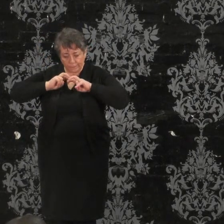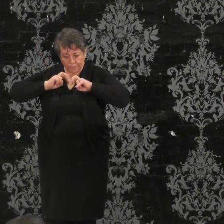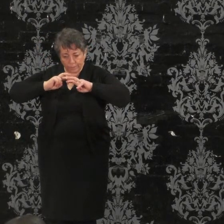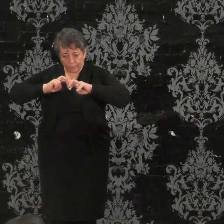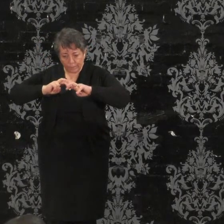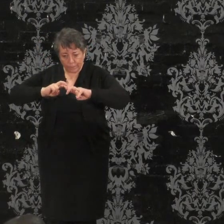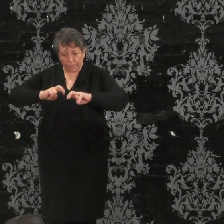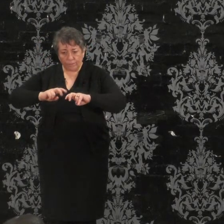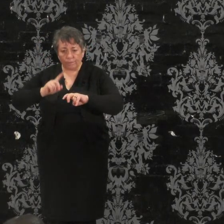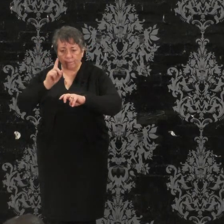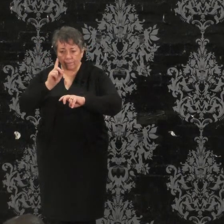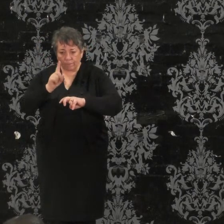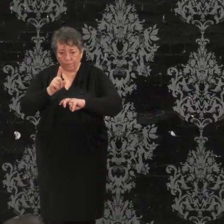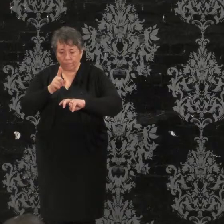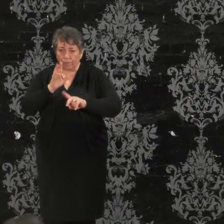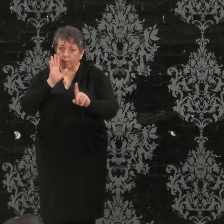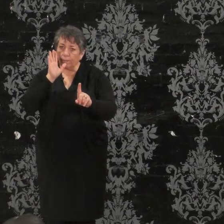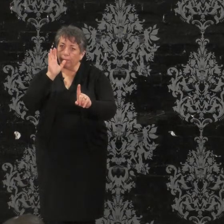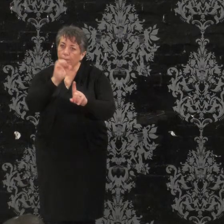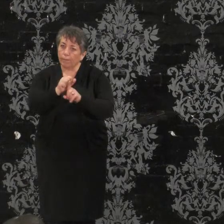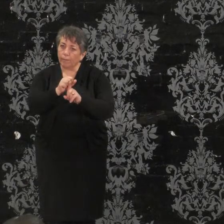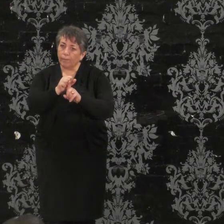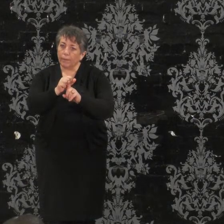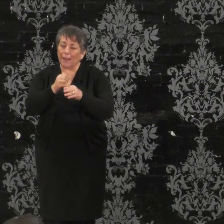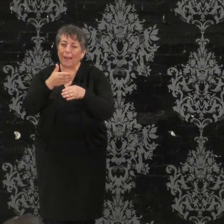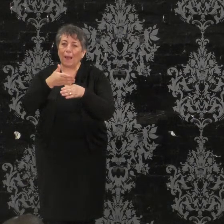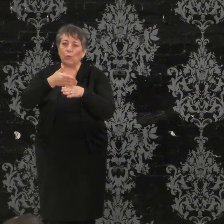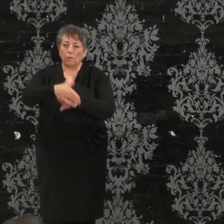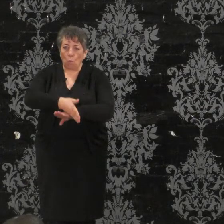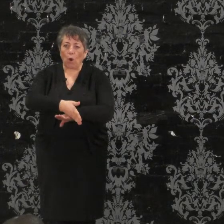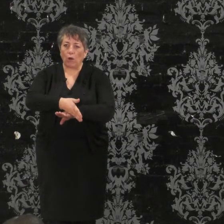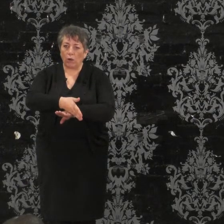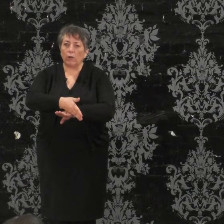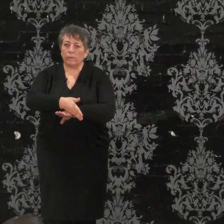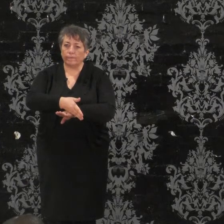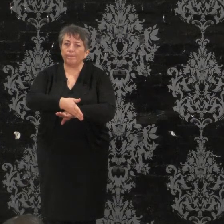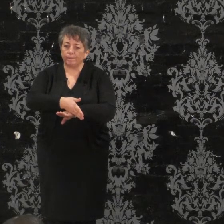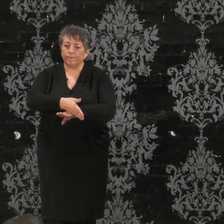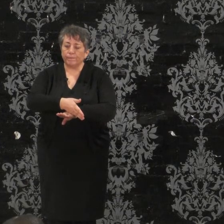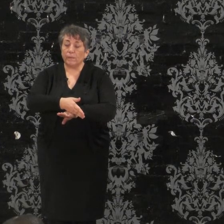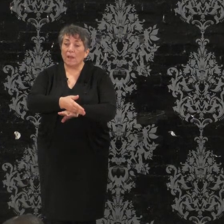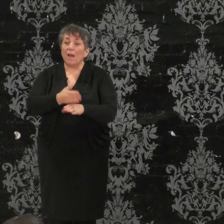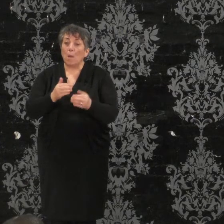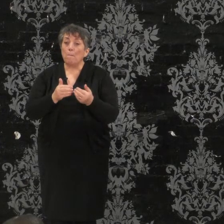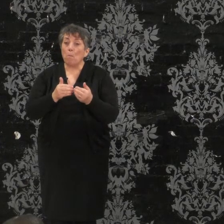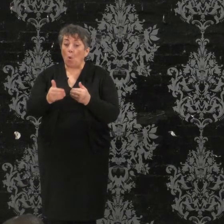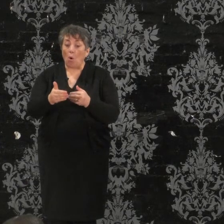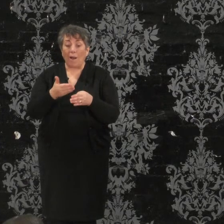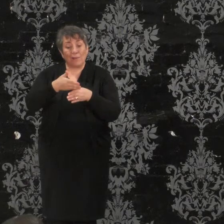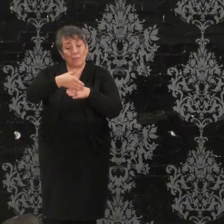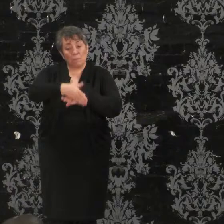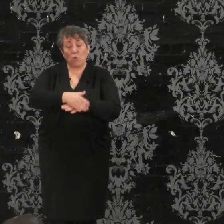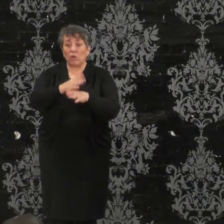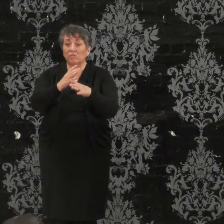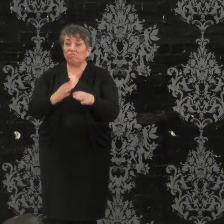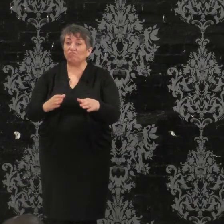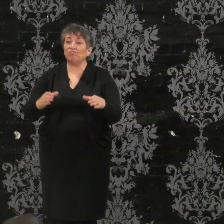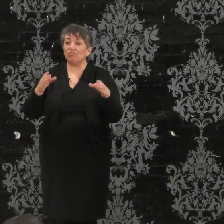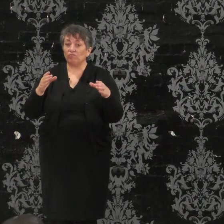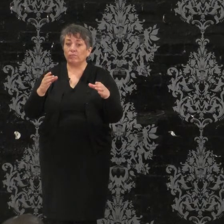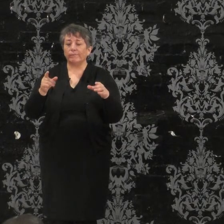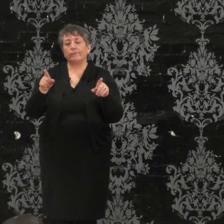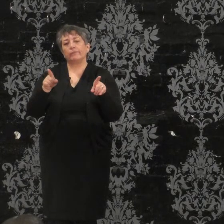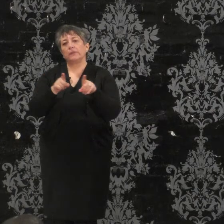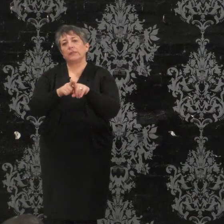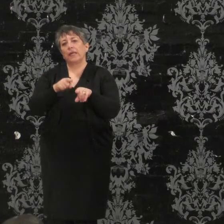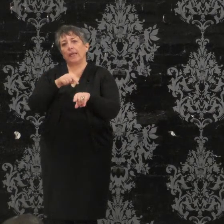of work. The higher the percentage of those unemployed in our communities, the higher